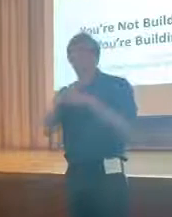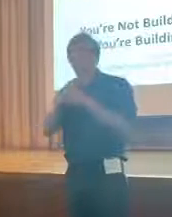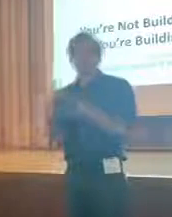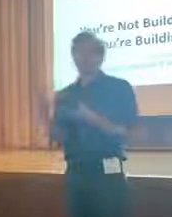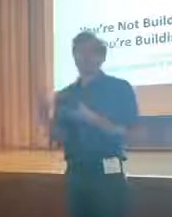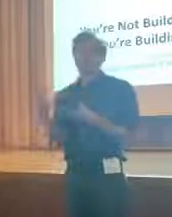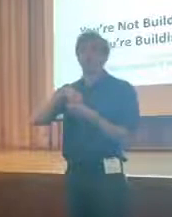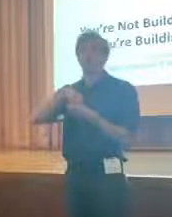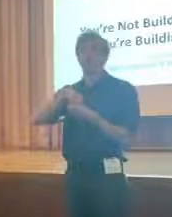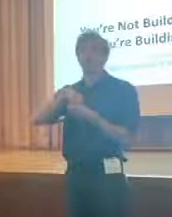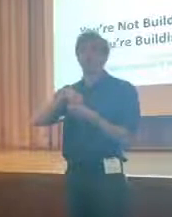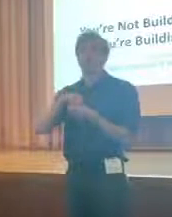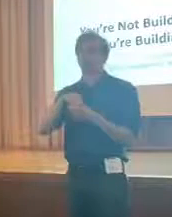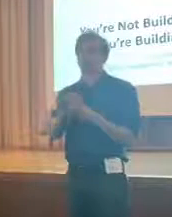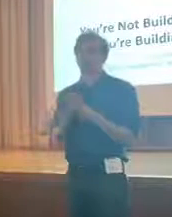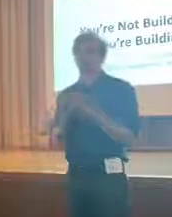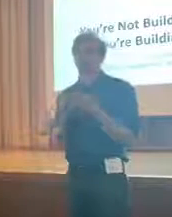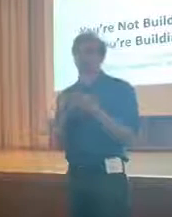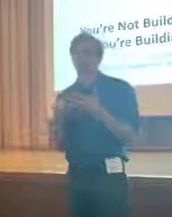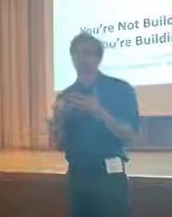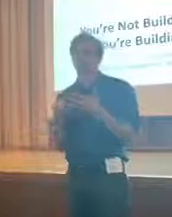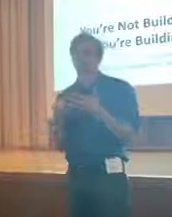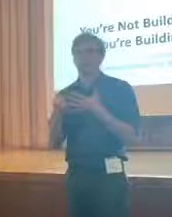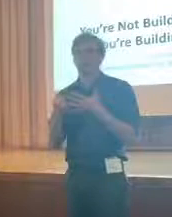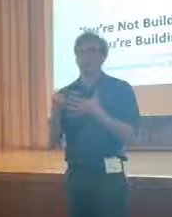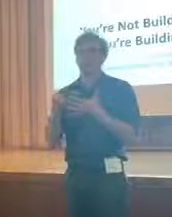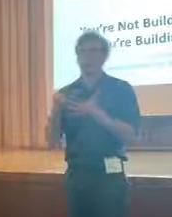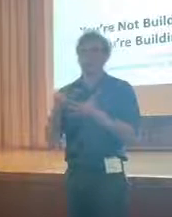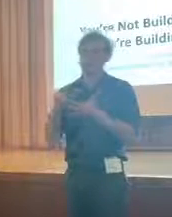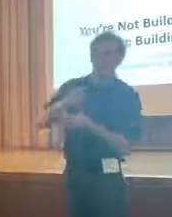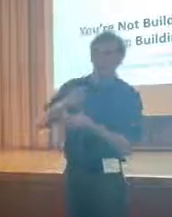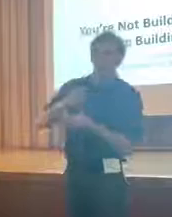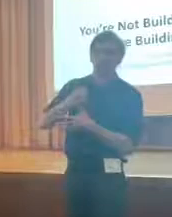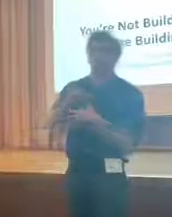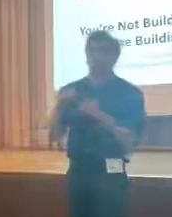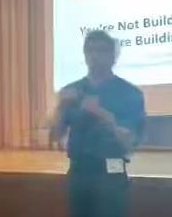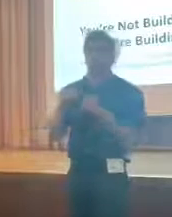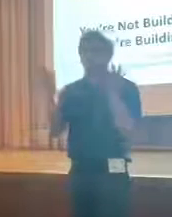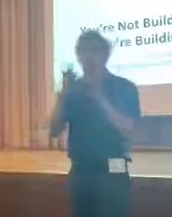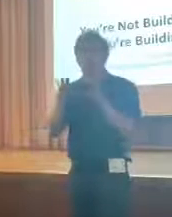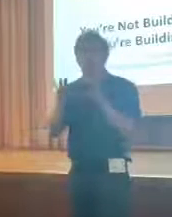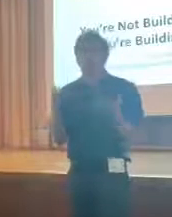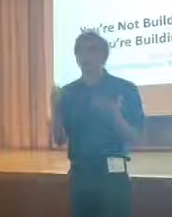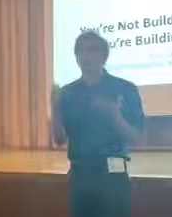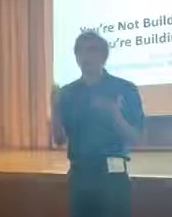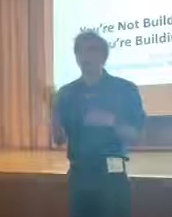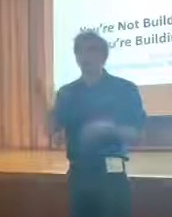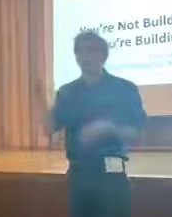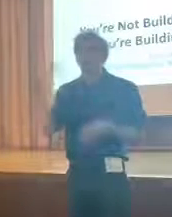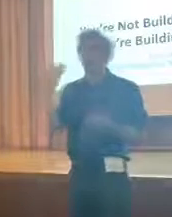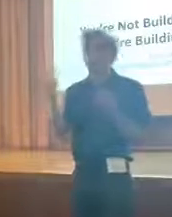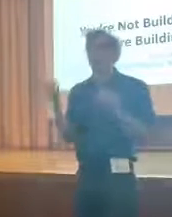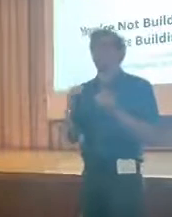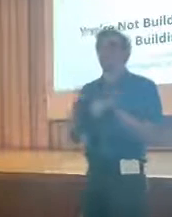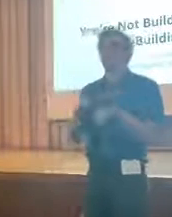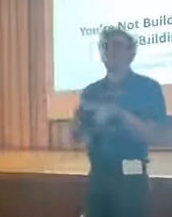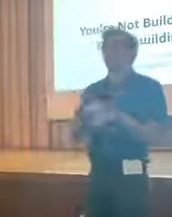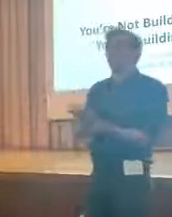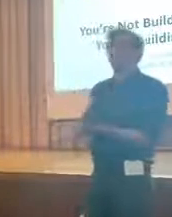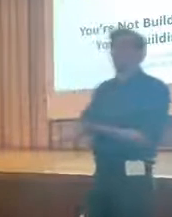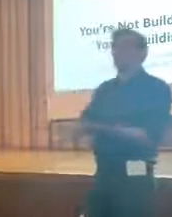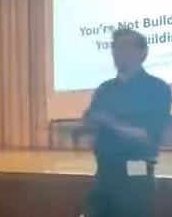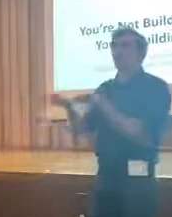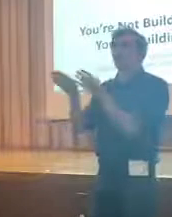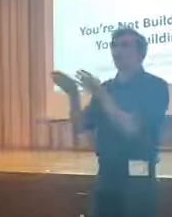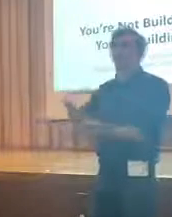more. It's no longer normal to assume that excluding somebody is okay just because it's cheaper or